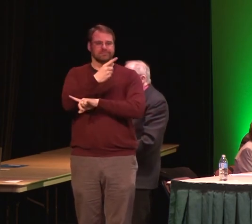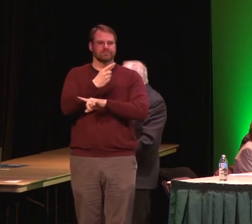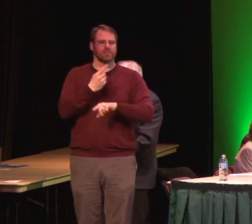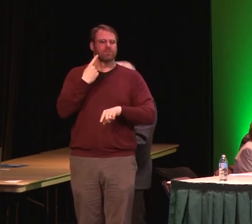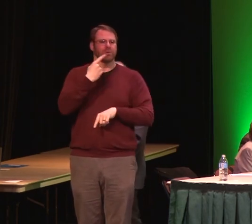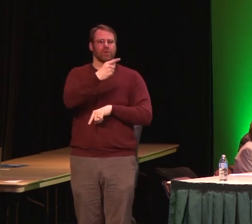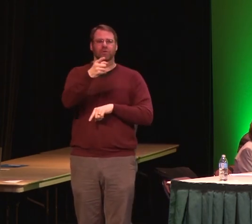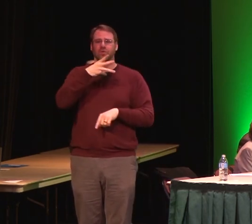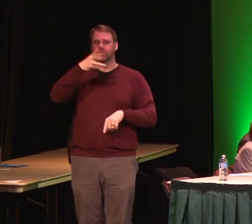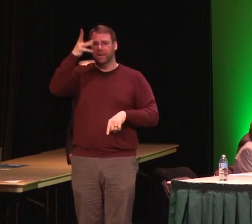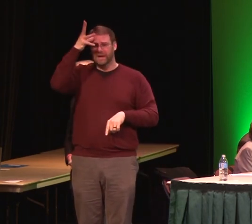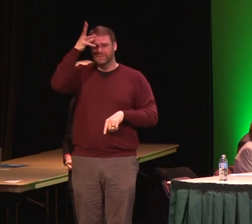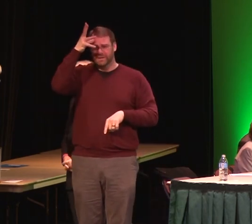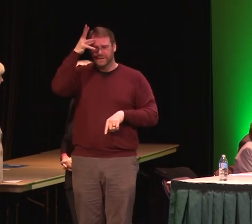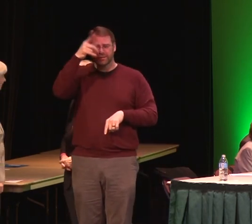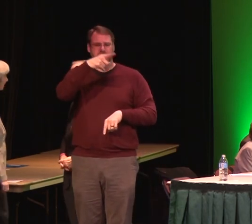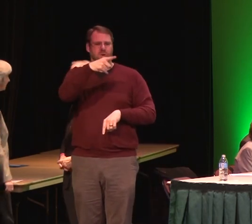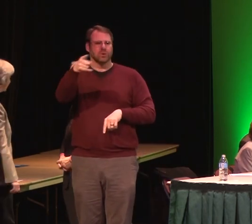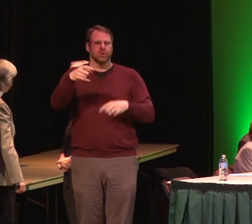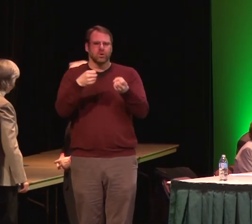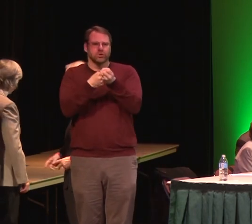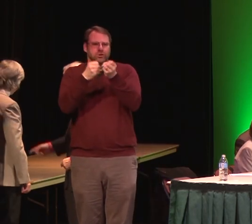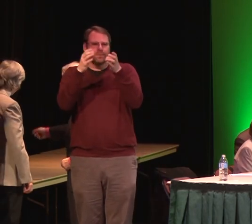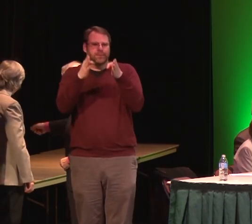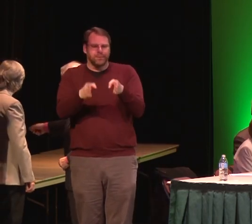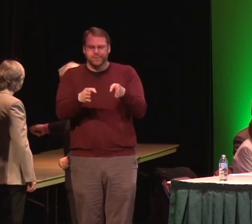parents, supporters,